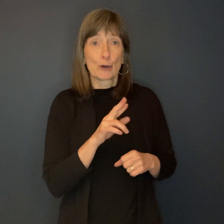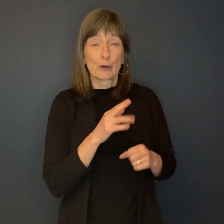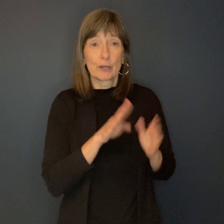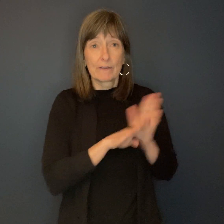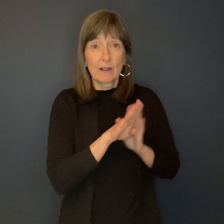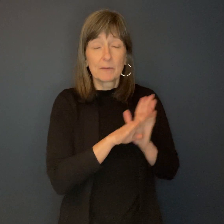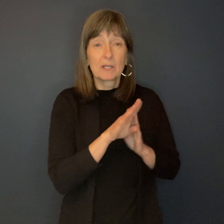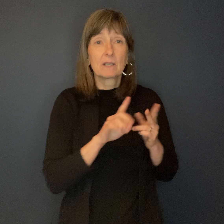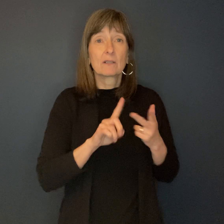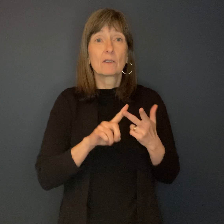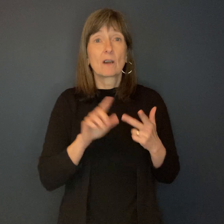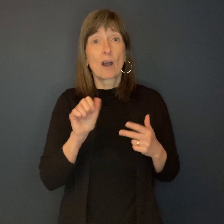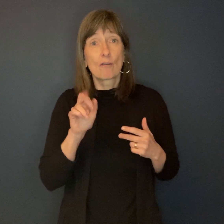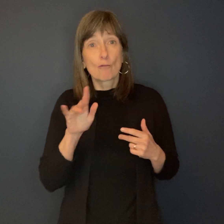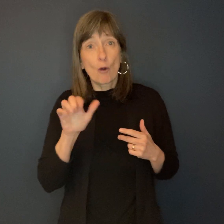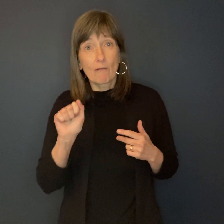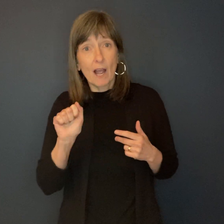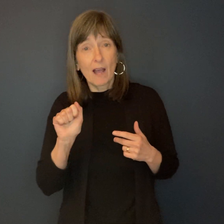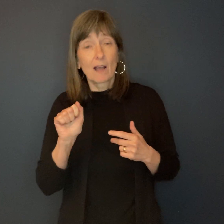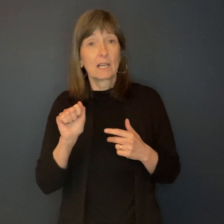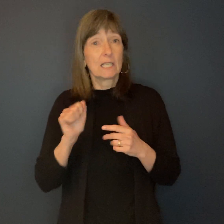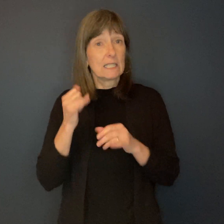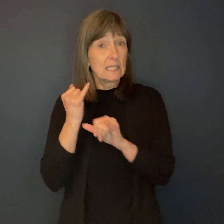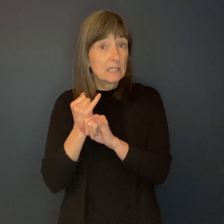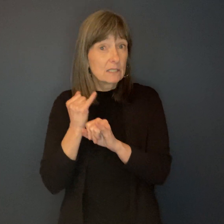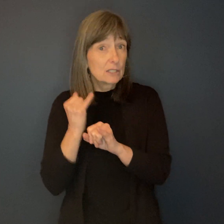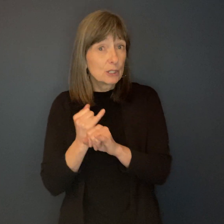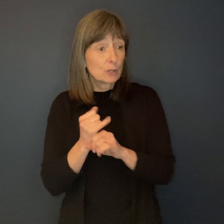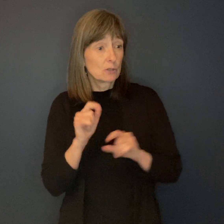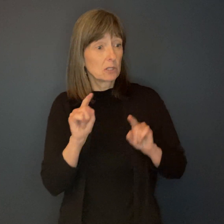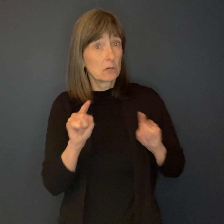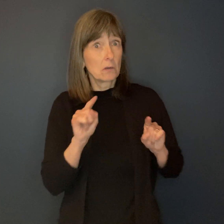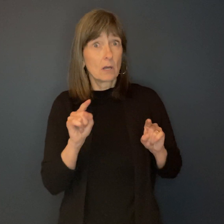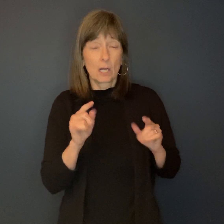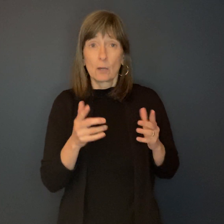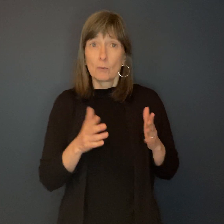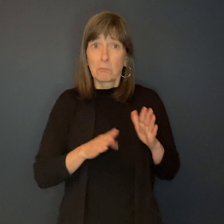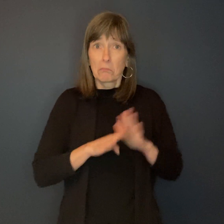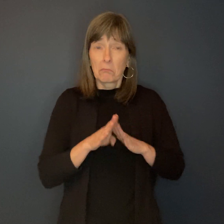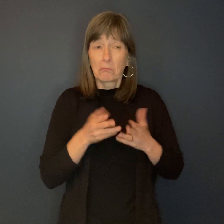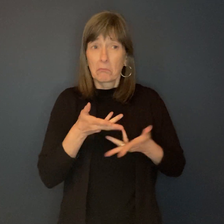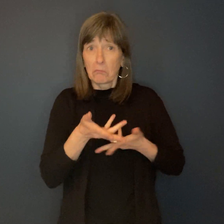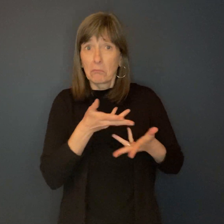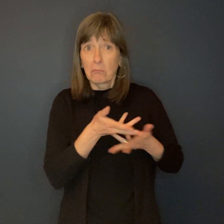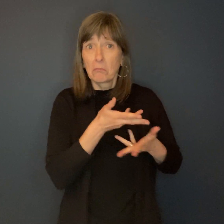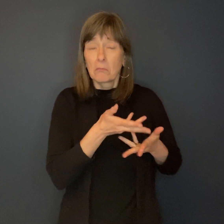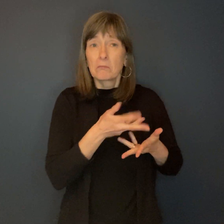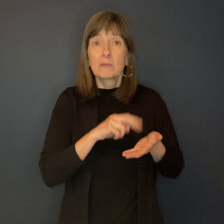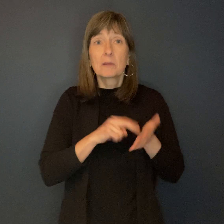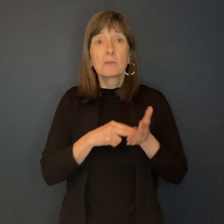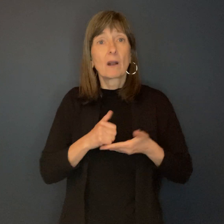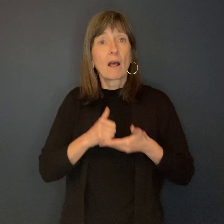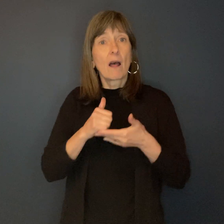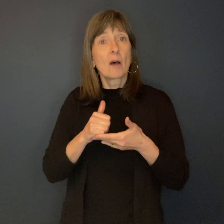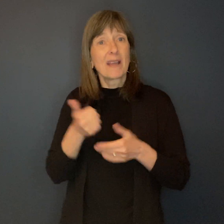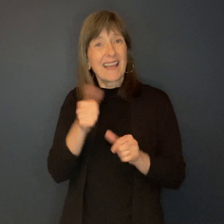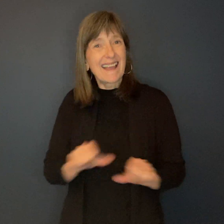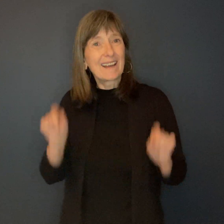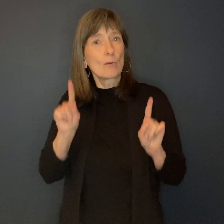with lots of others to create a vision that people could be, participating in the workforce. One of the things